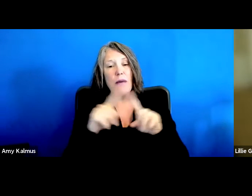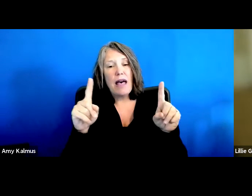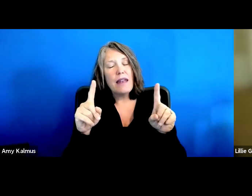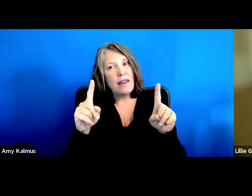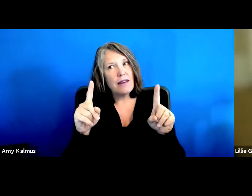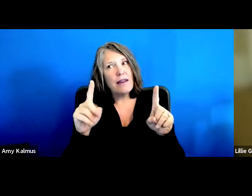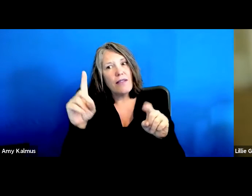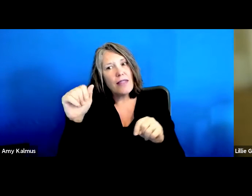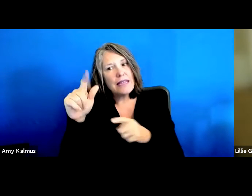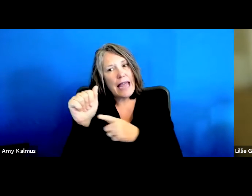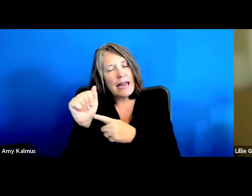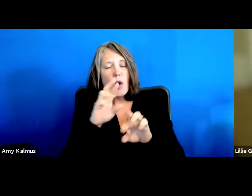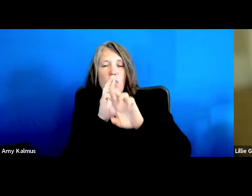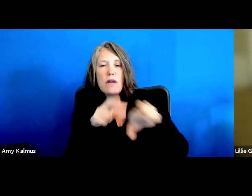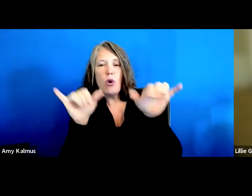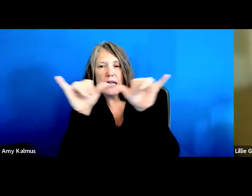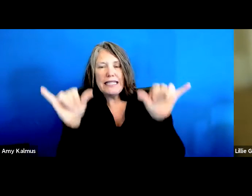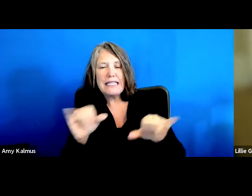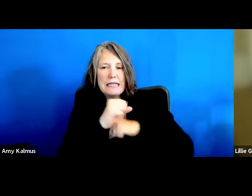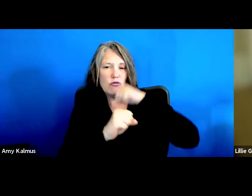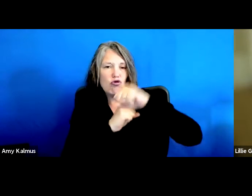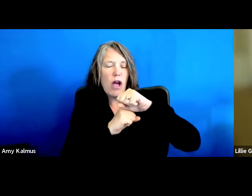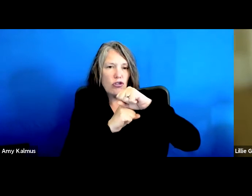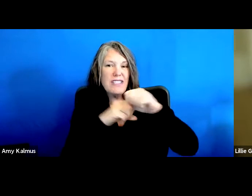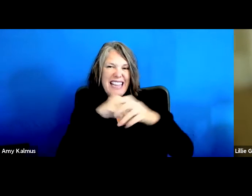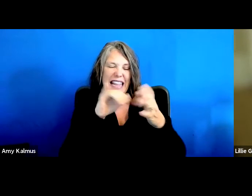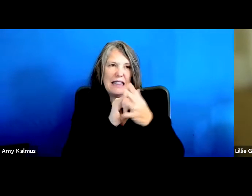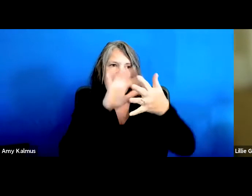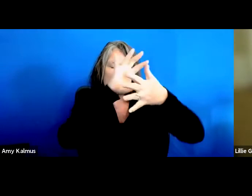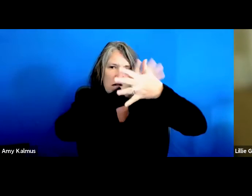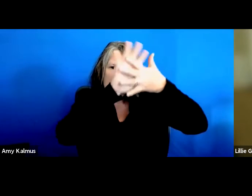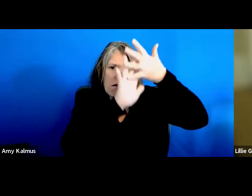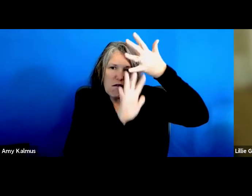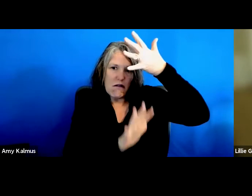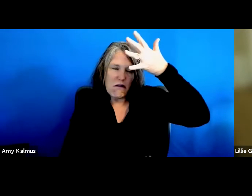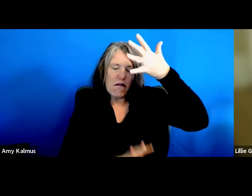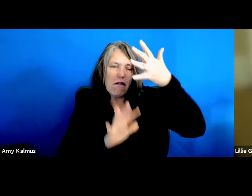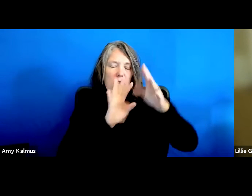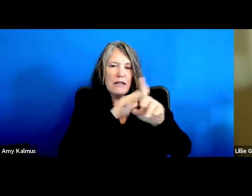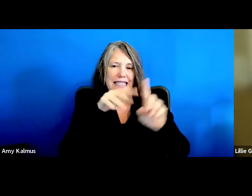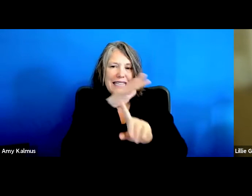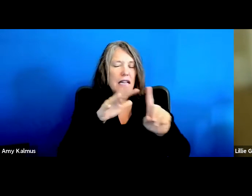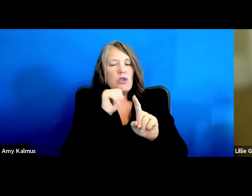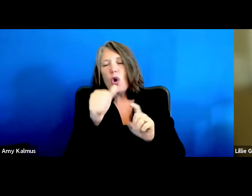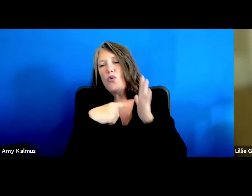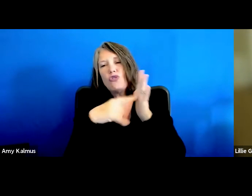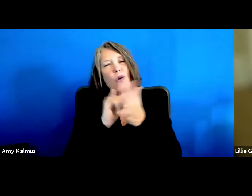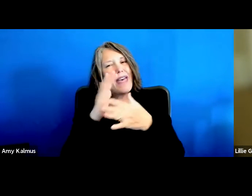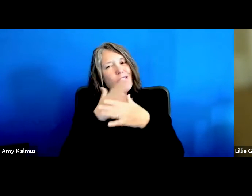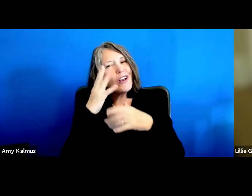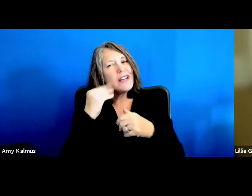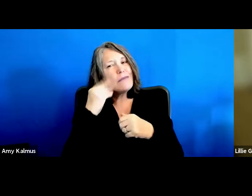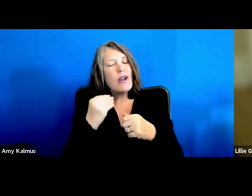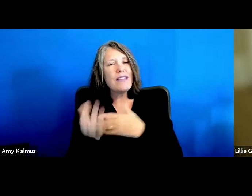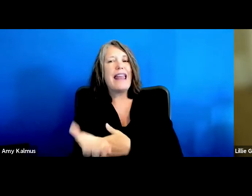data reporting systems and structures across these settings generally don't reflect kind of that shared experience. And it forces